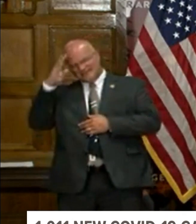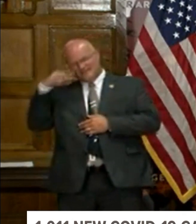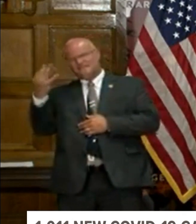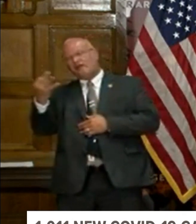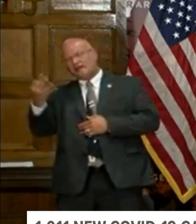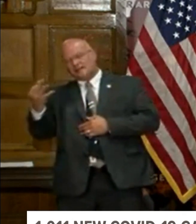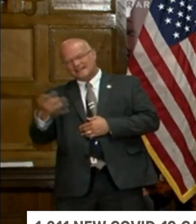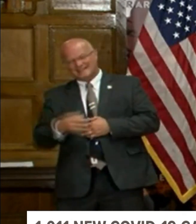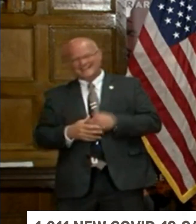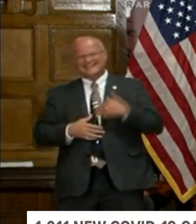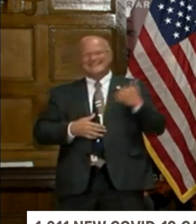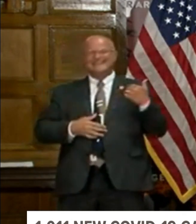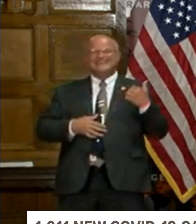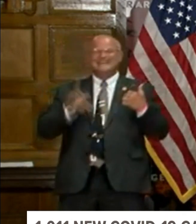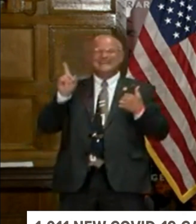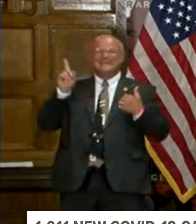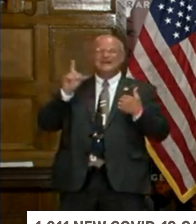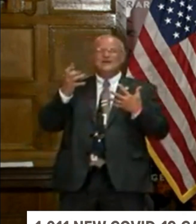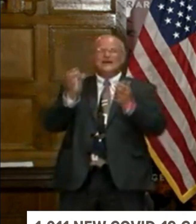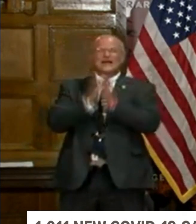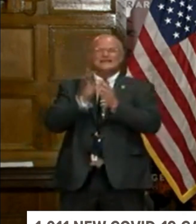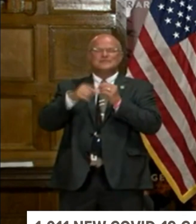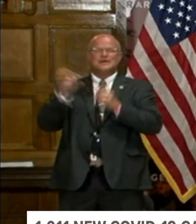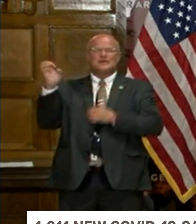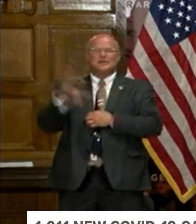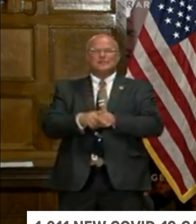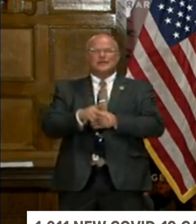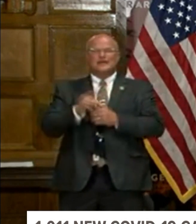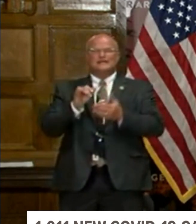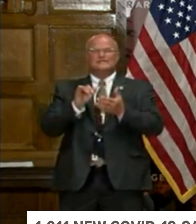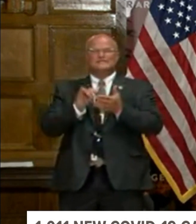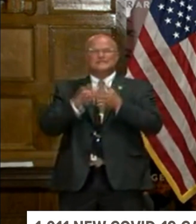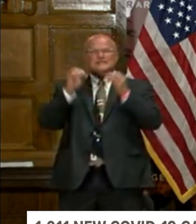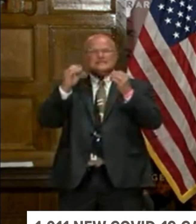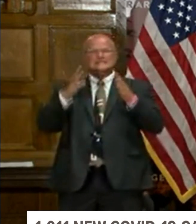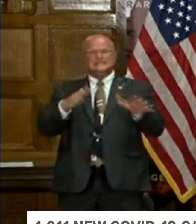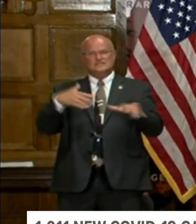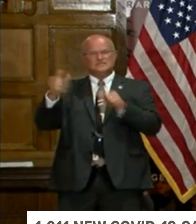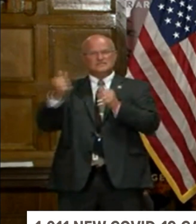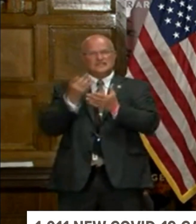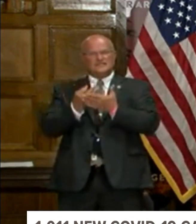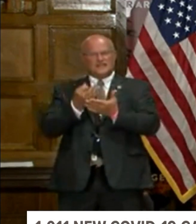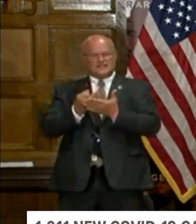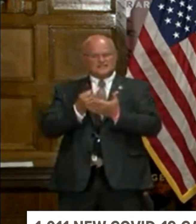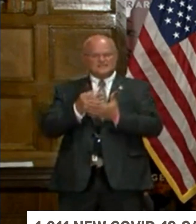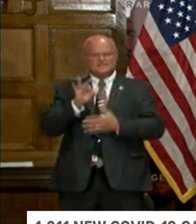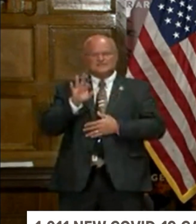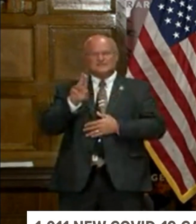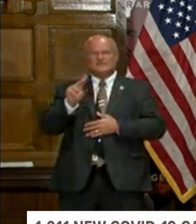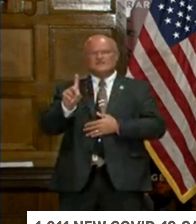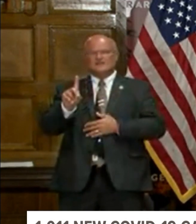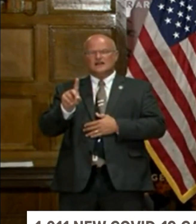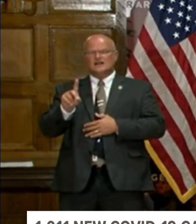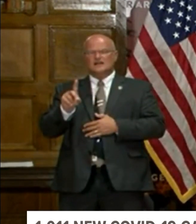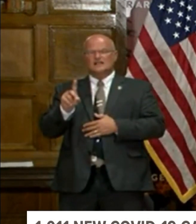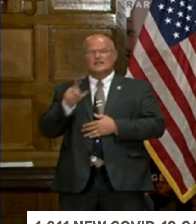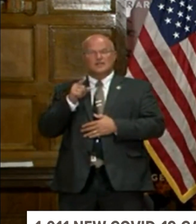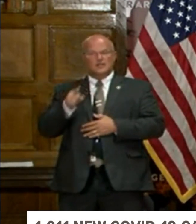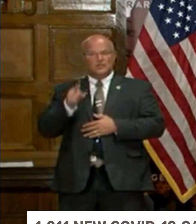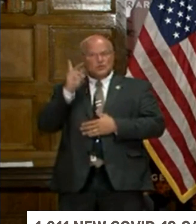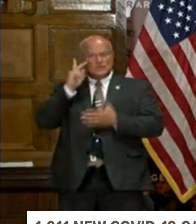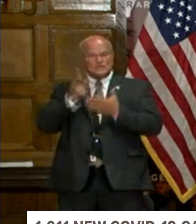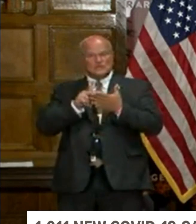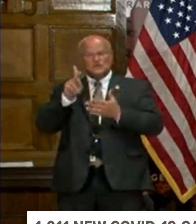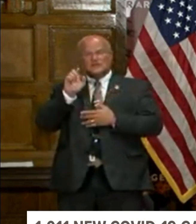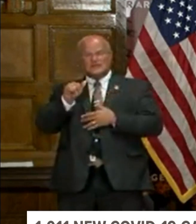Friday. Want to ask you about going back to the teacher leave fund. Wanted to see if you or Secretary Key